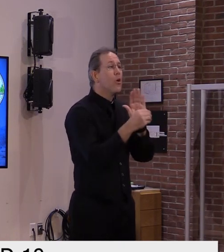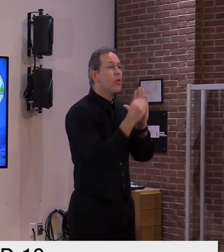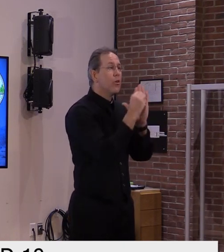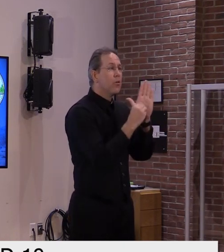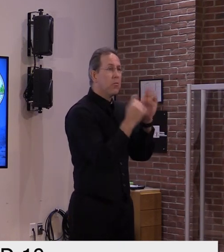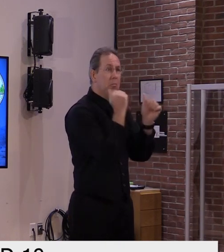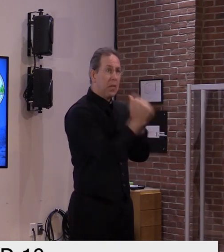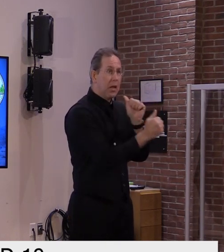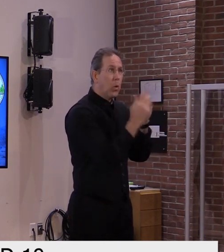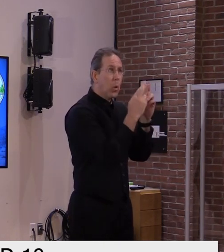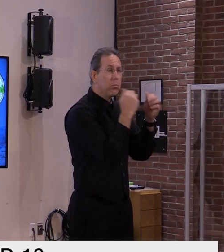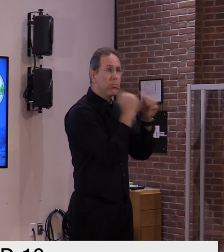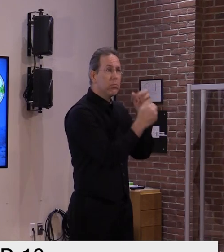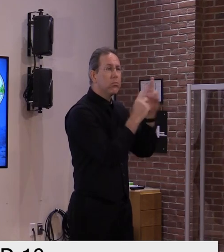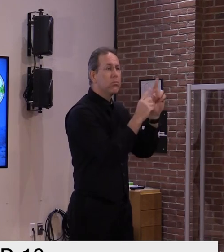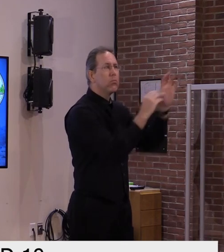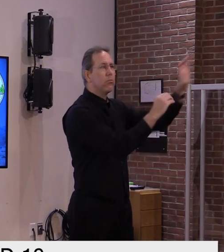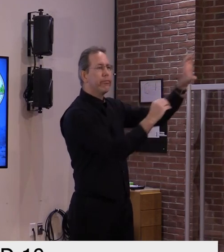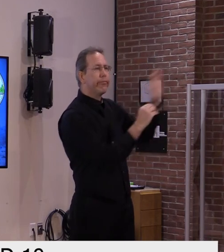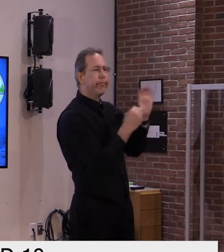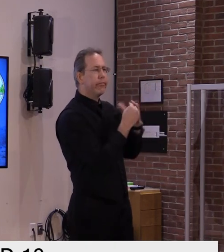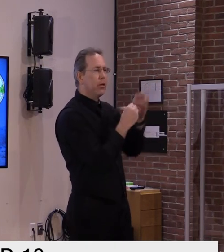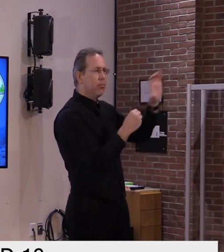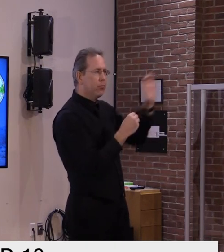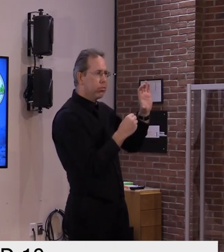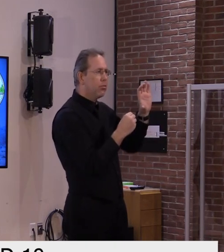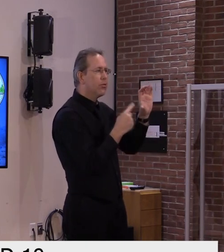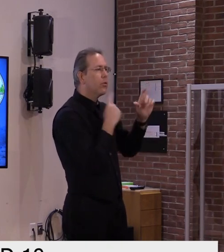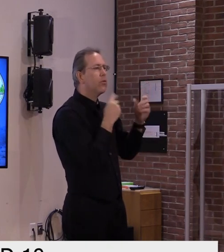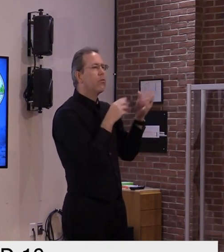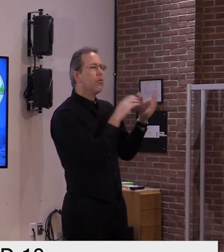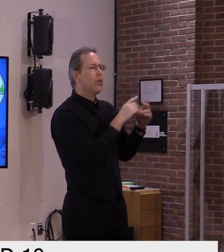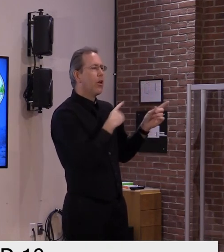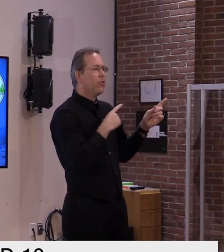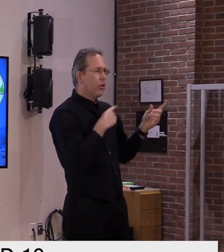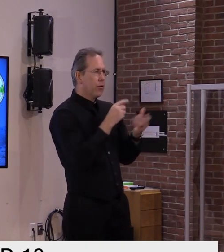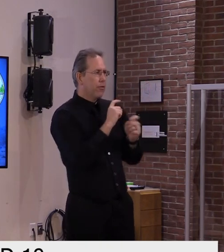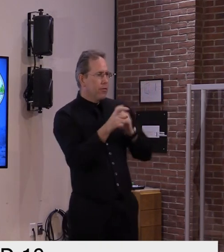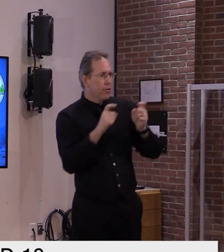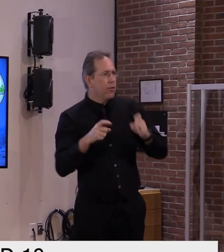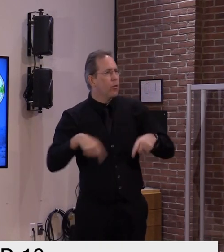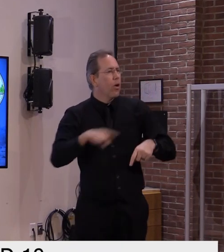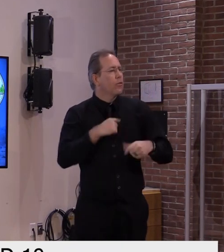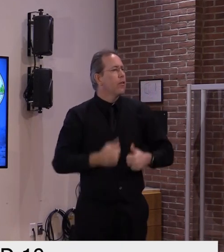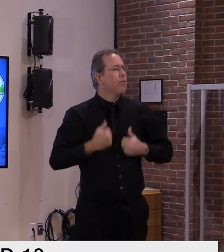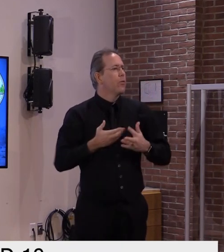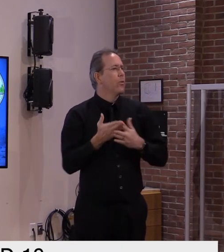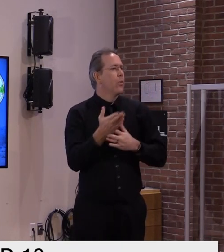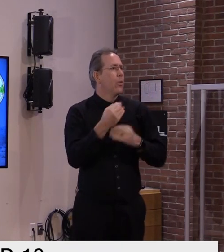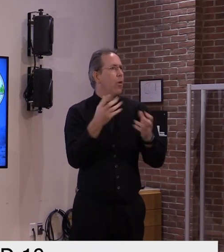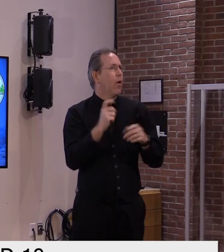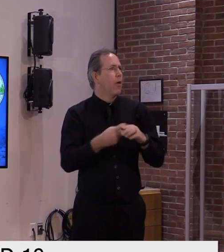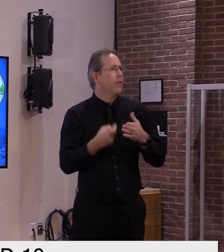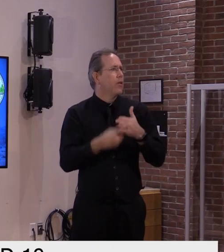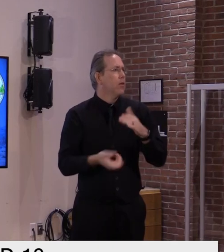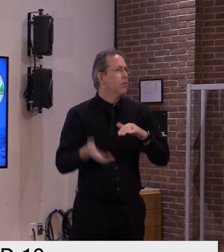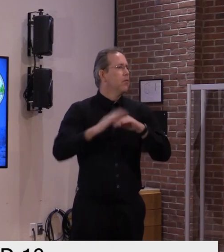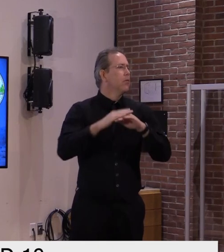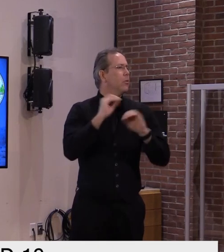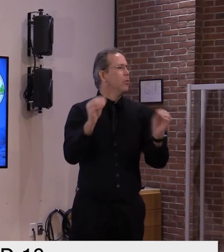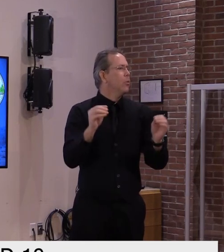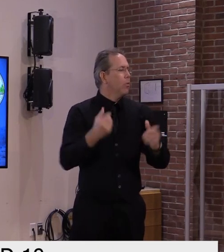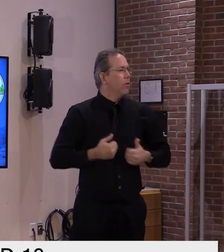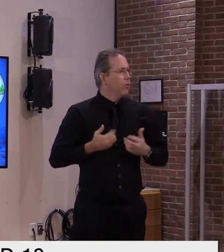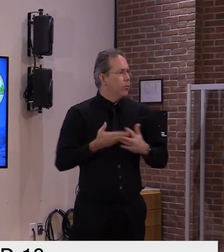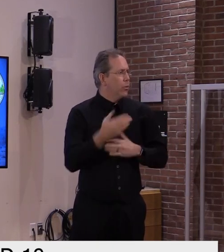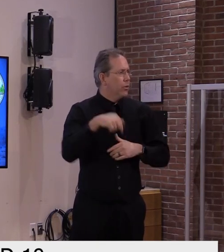without increasing any taxes. So I'm just as committed as I was the first year that will be the last resort. We should